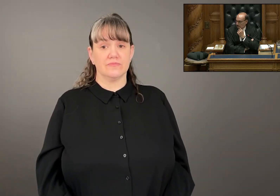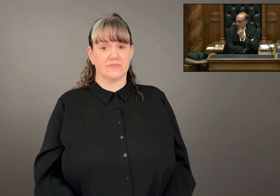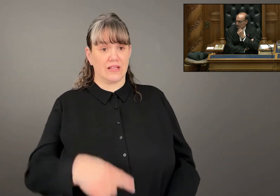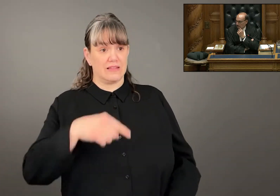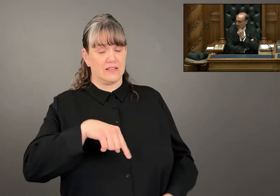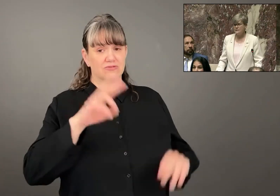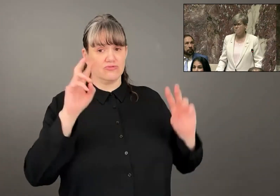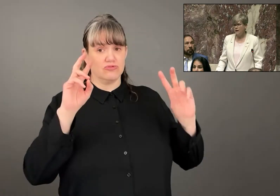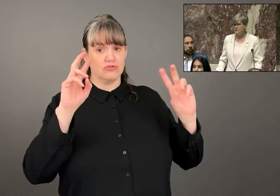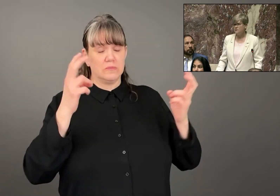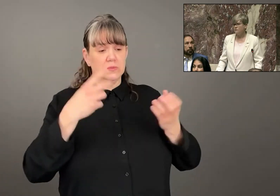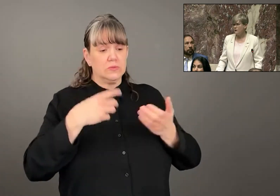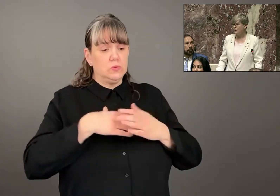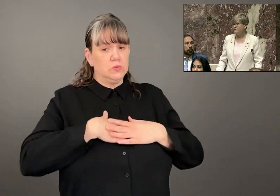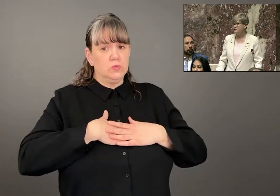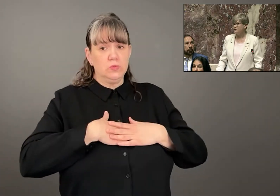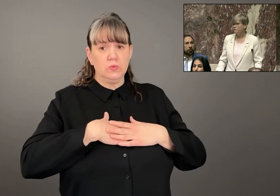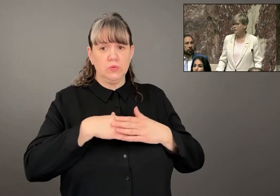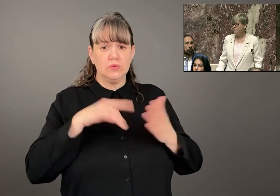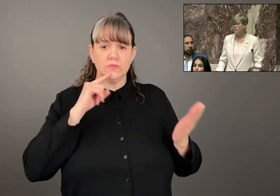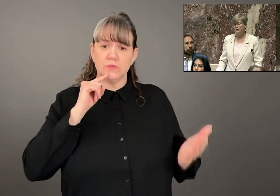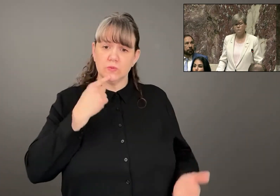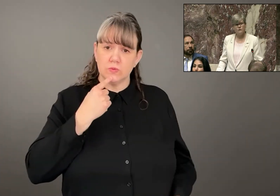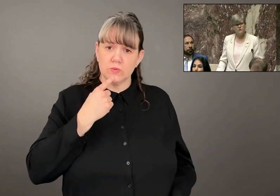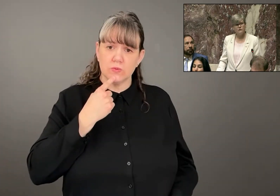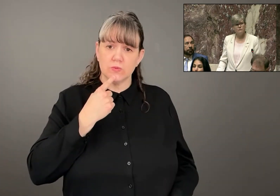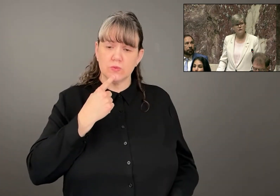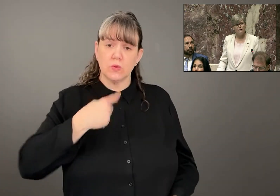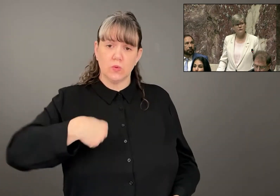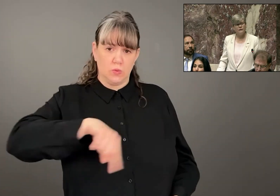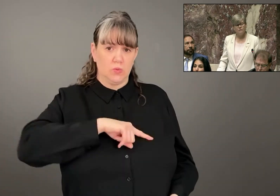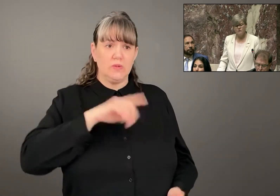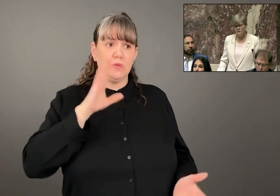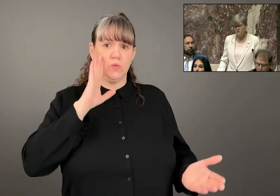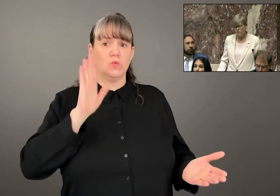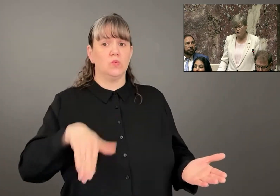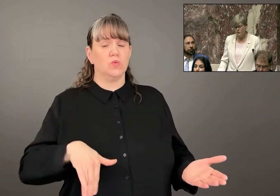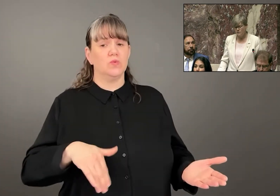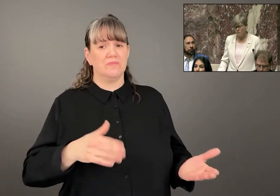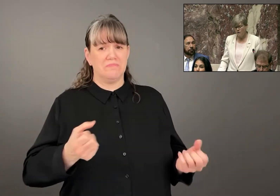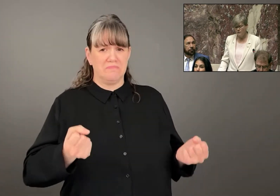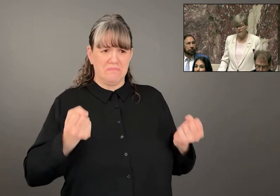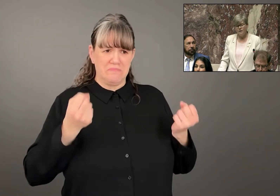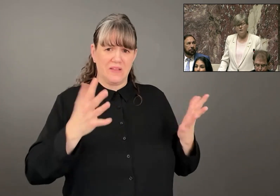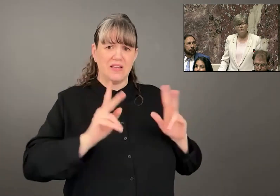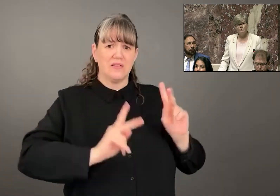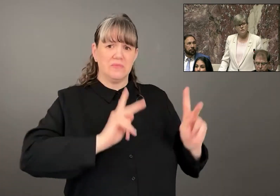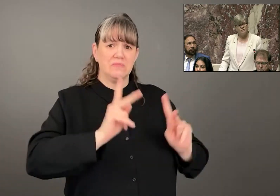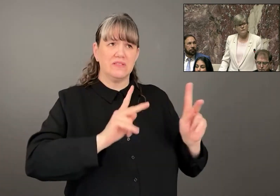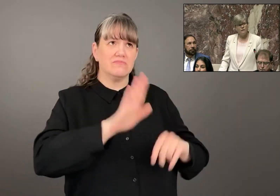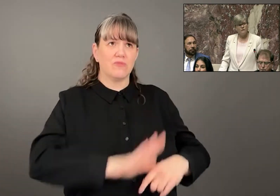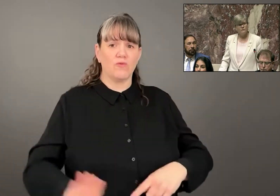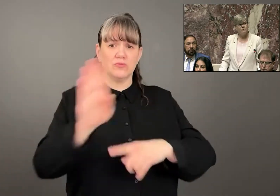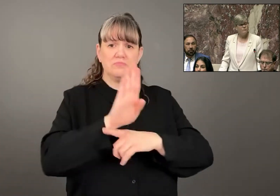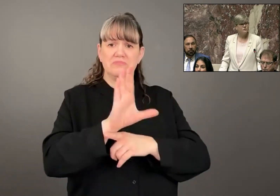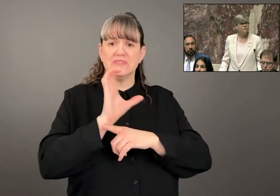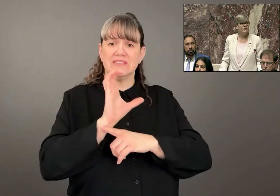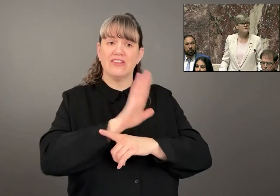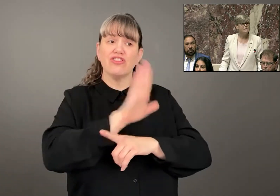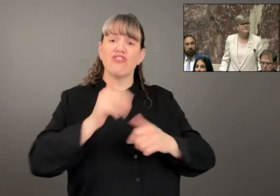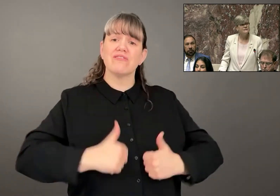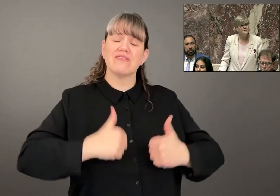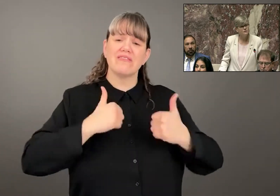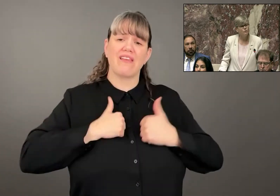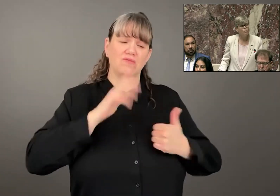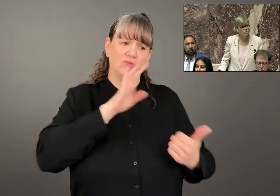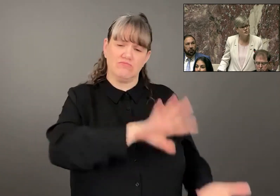one that we know has impacted the lives of people in British Columbia, communities large and small. Mr. Speaker, the member is correct